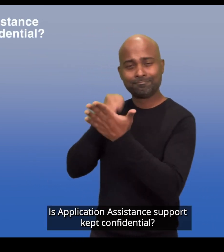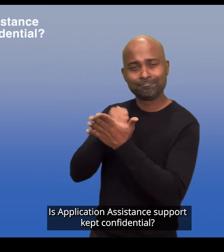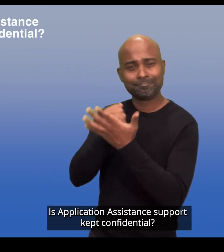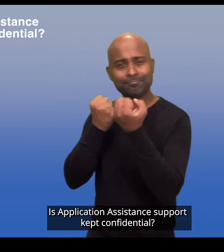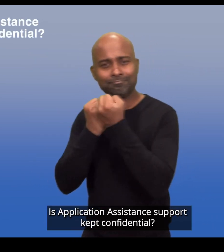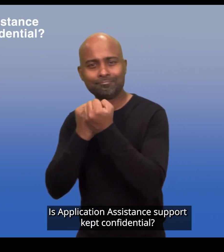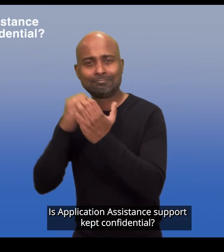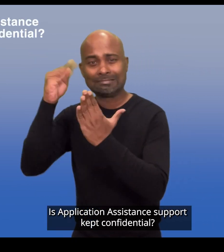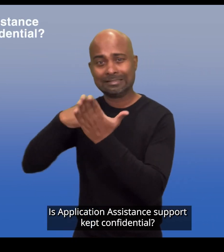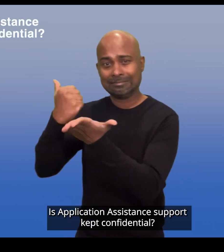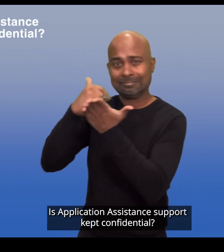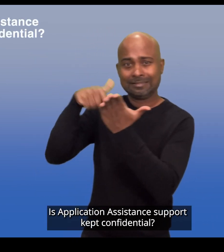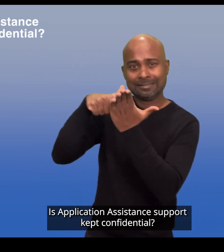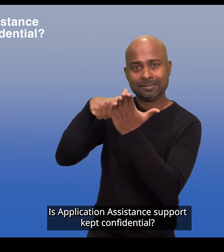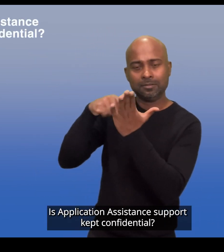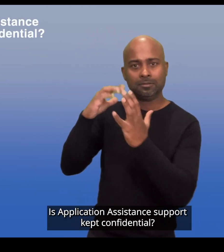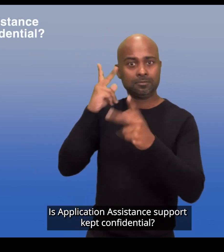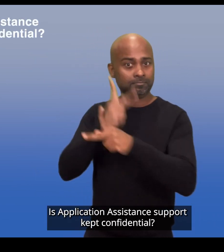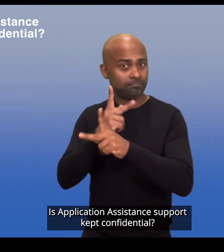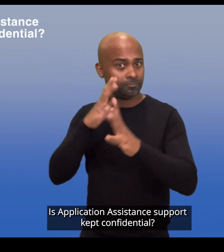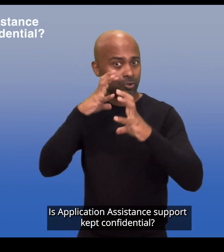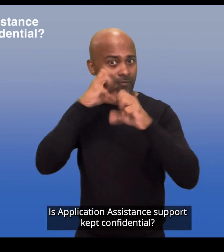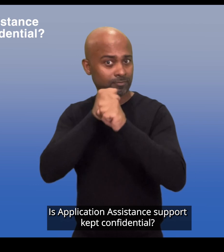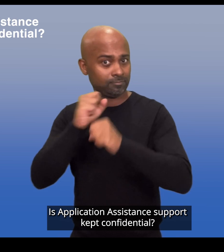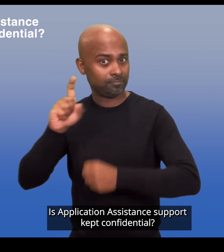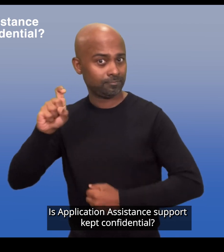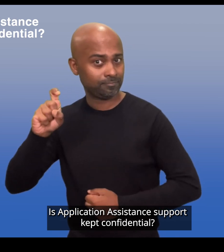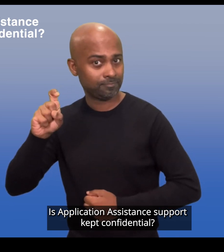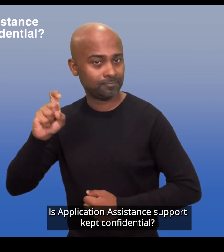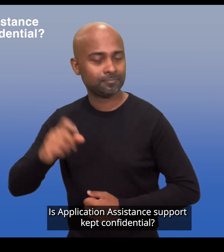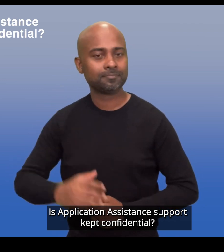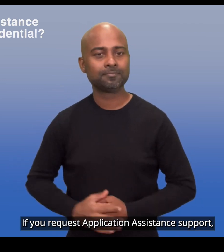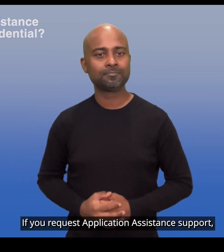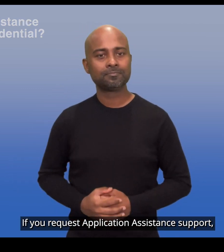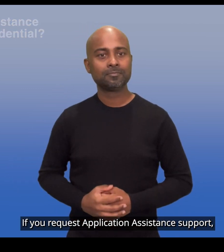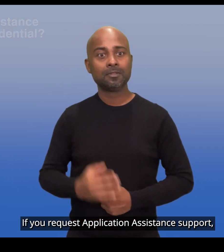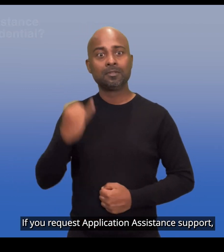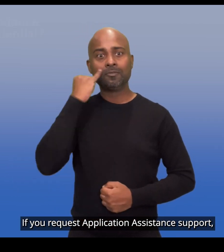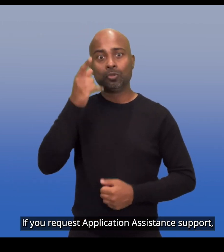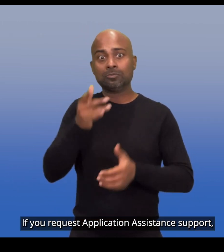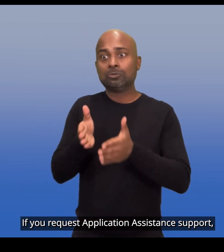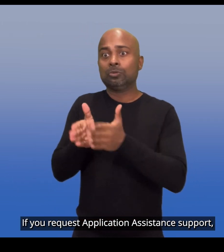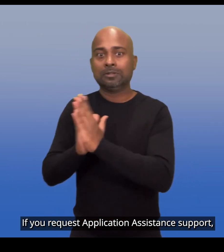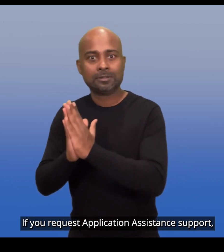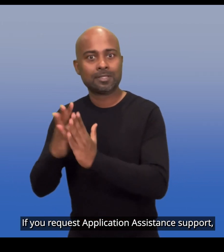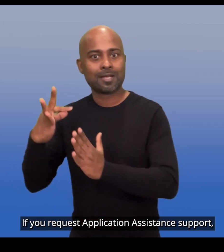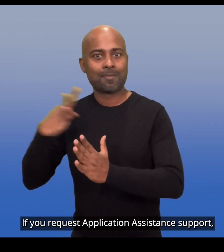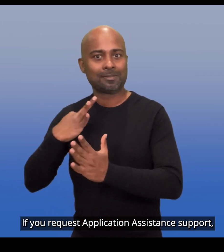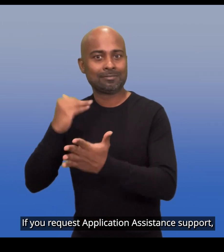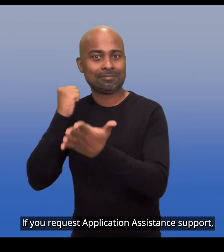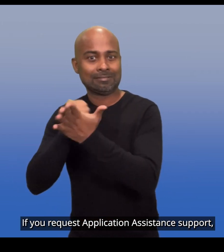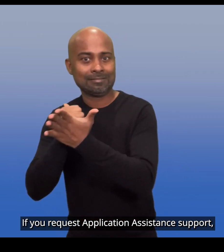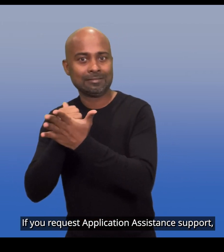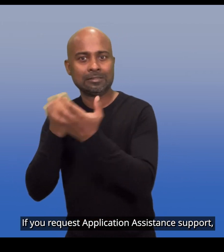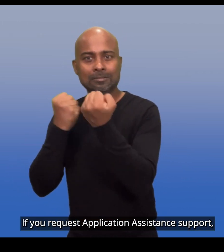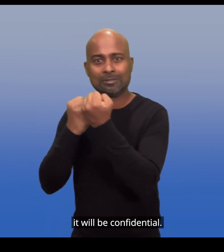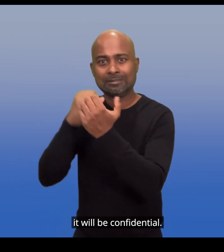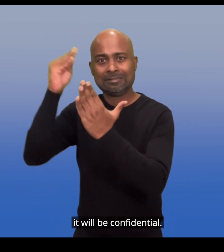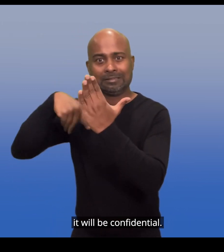Is application assistance support kept confidential? If you request application assistance support, it will